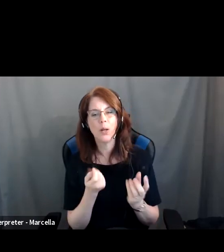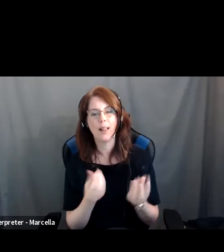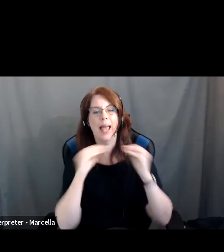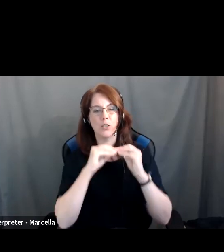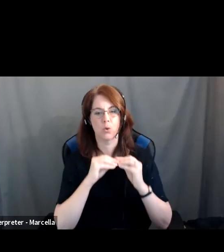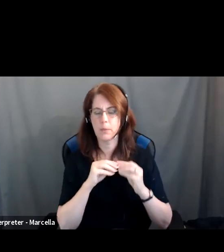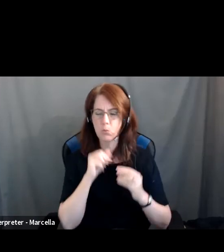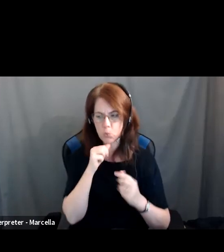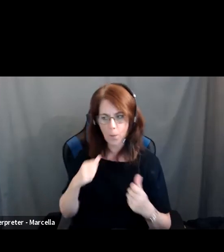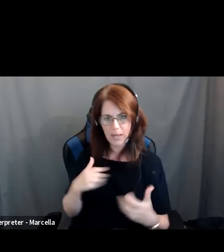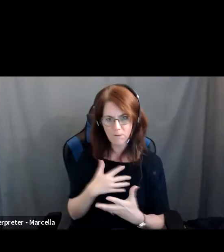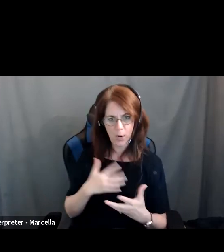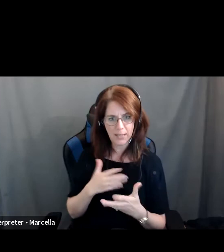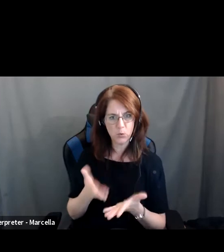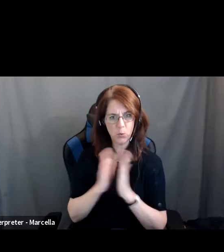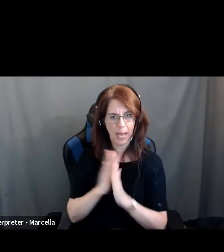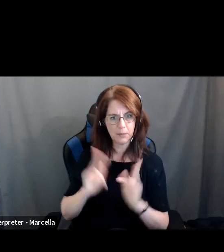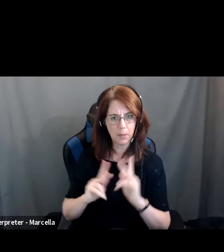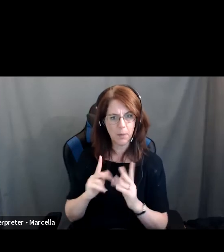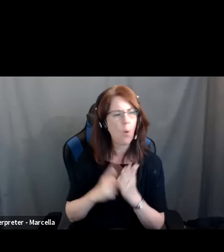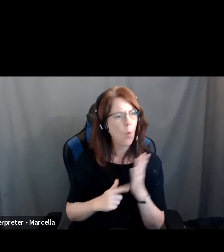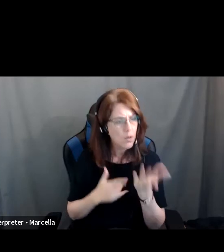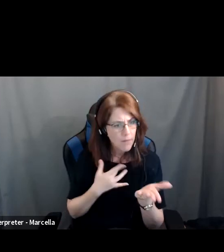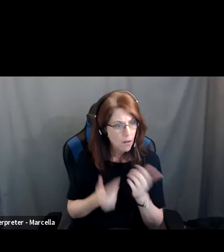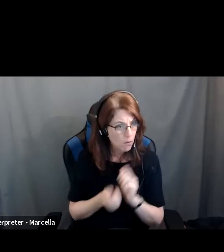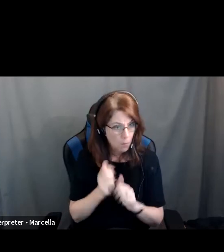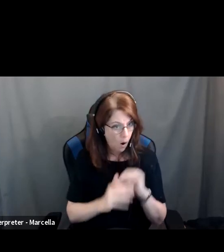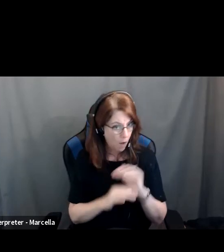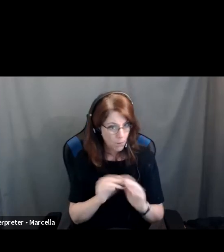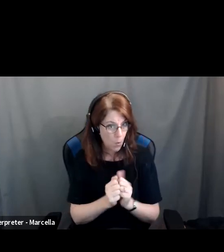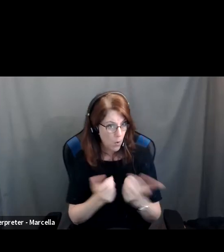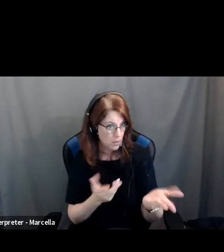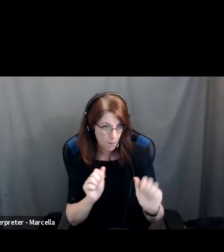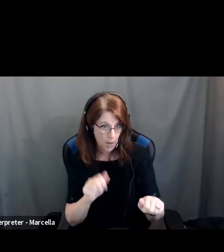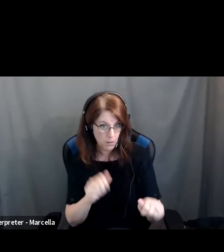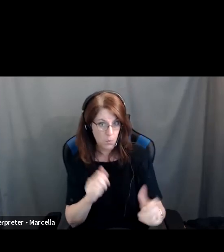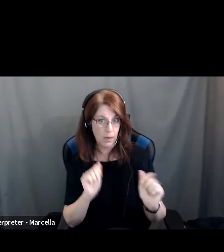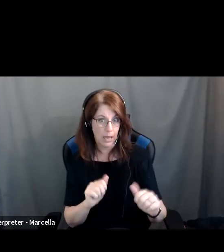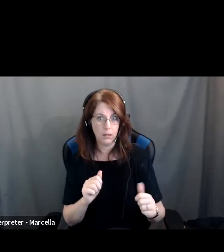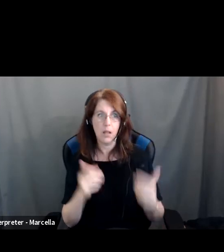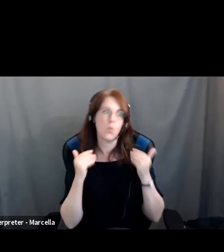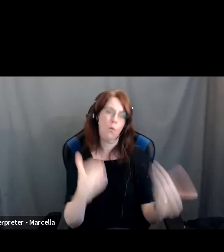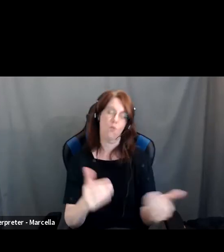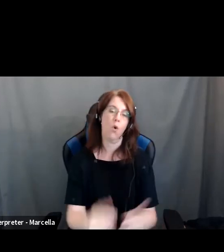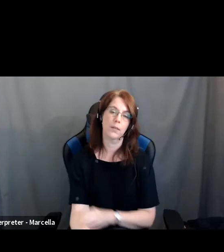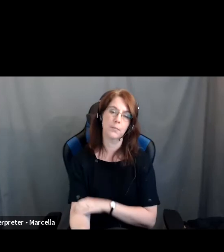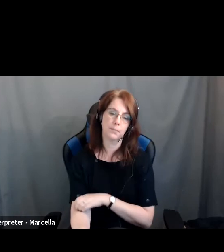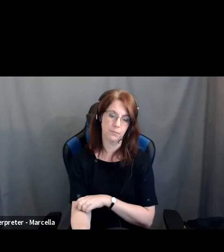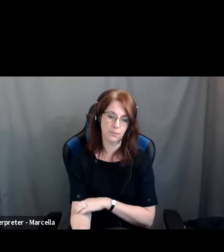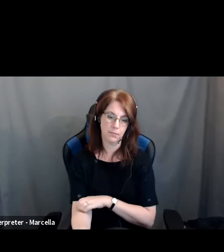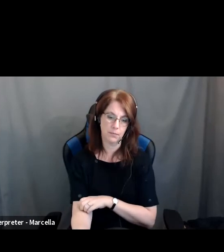be afraid to just ask people what's most comfortable for them. And if it's possible for you to do it, do it.